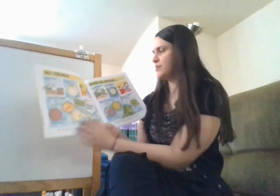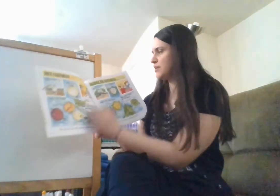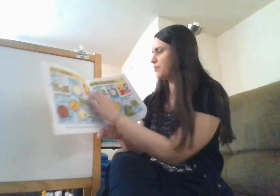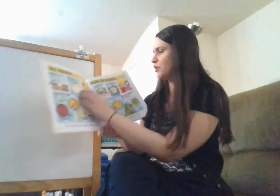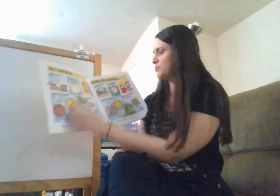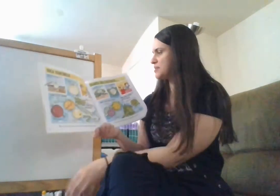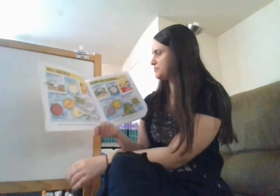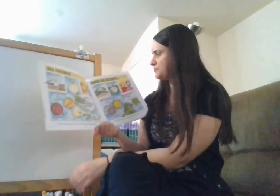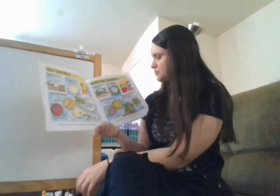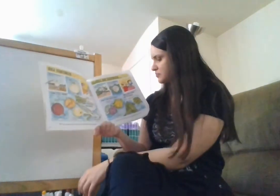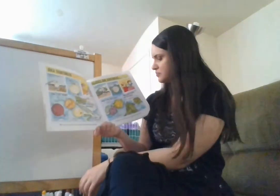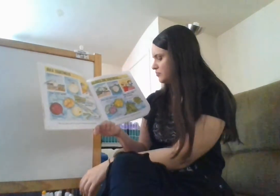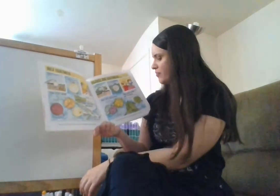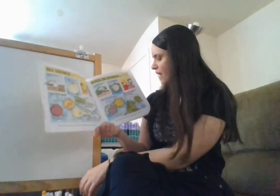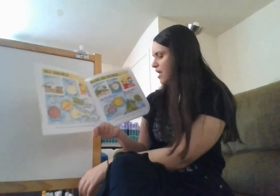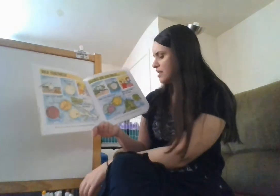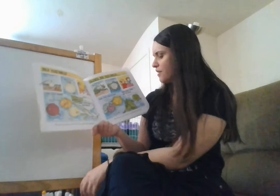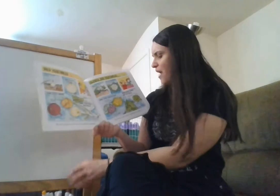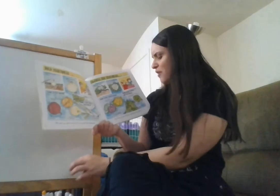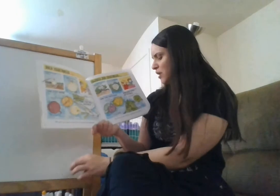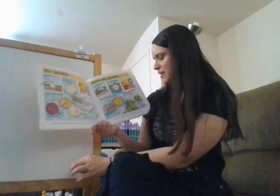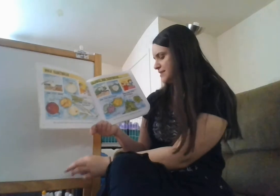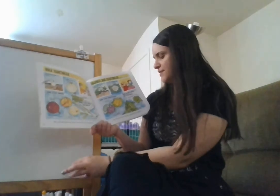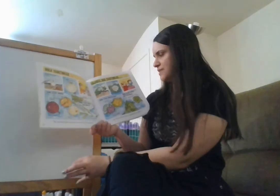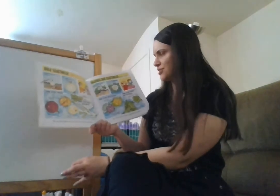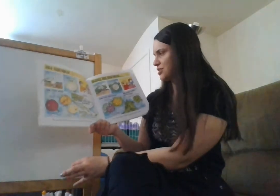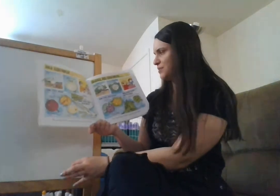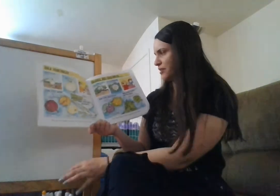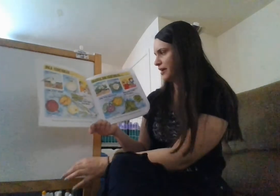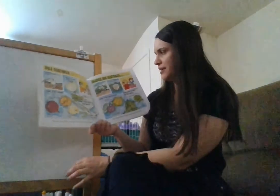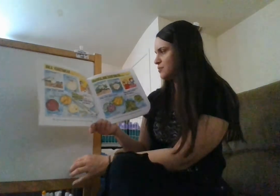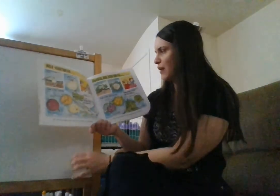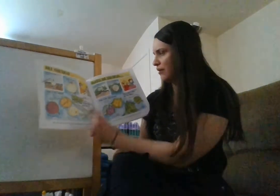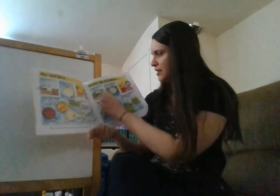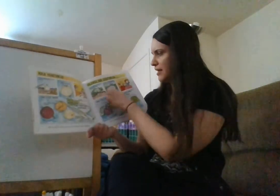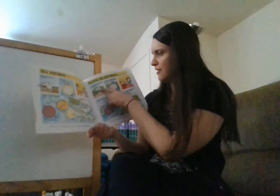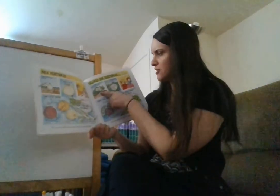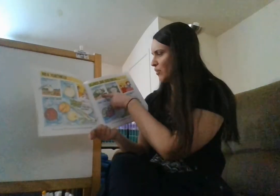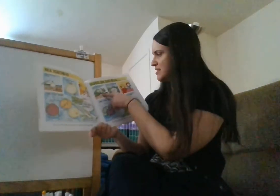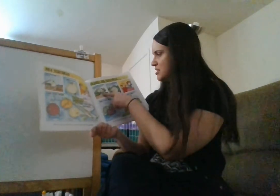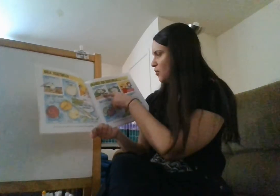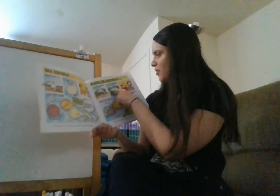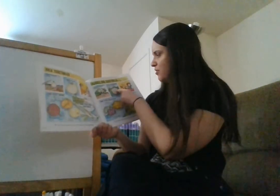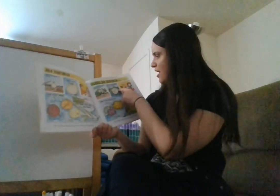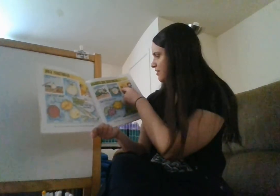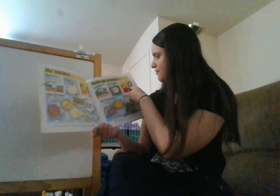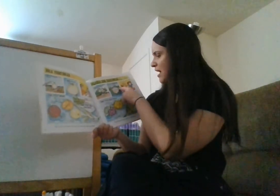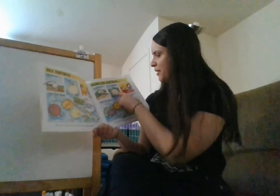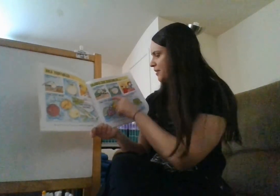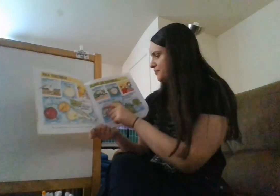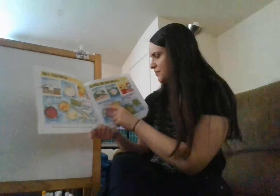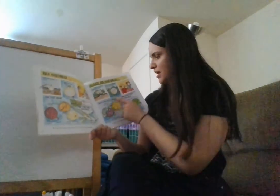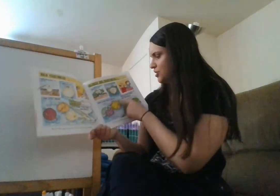of bulbs. The flower buds of these vegetables are eaten as well. Here's white snowball cauliflower,